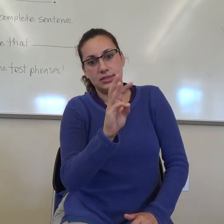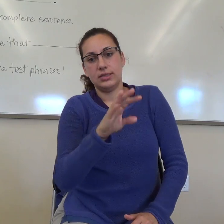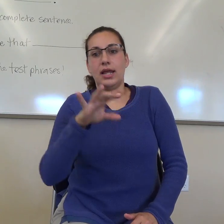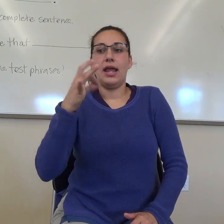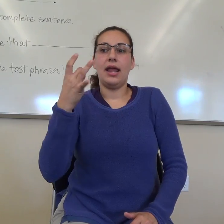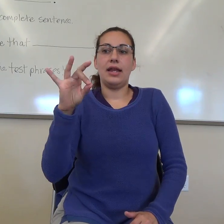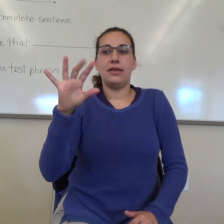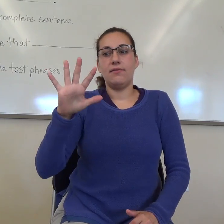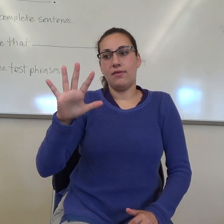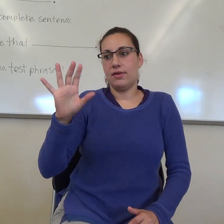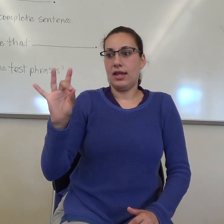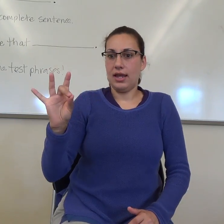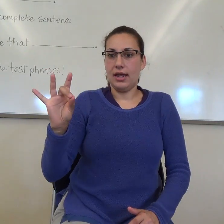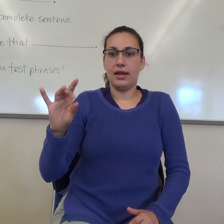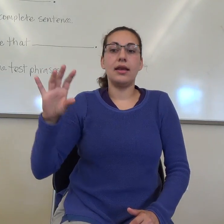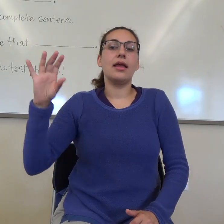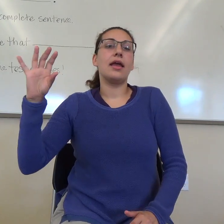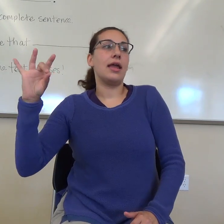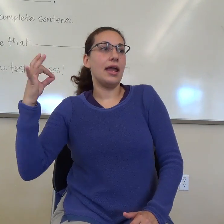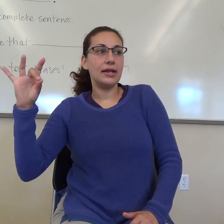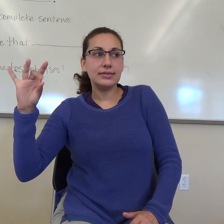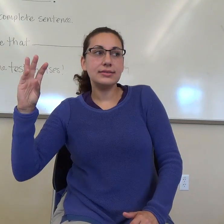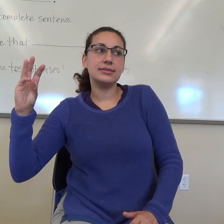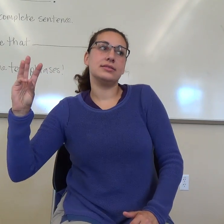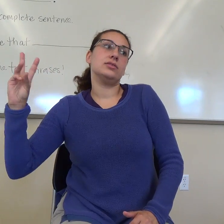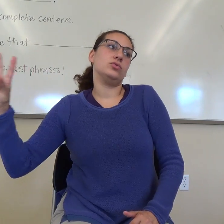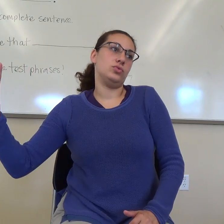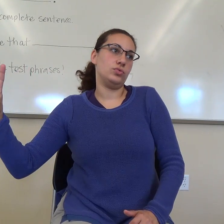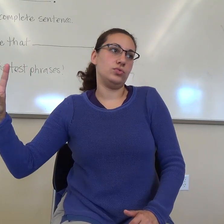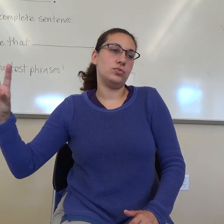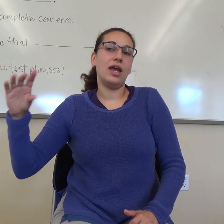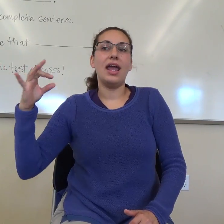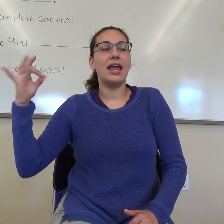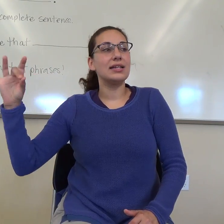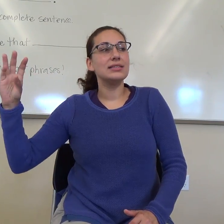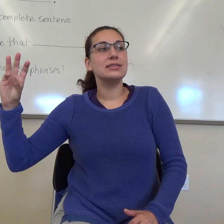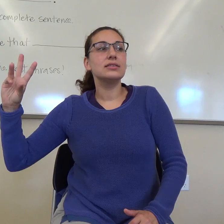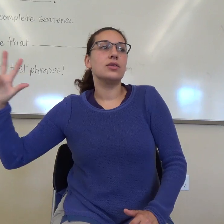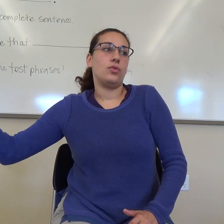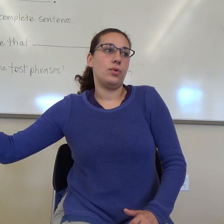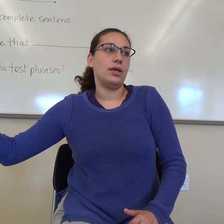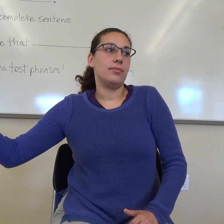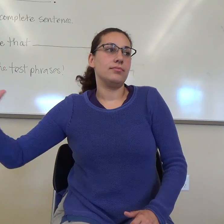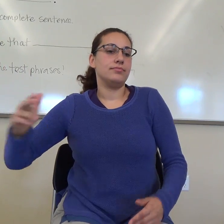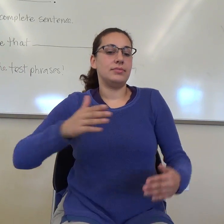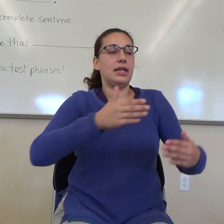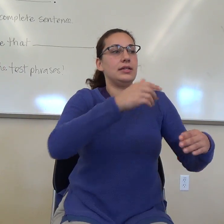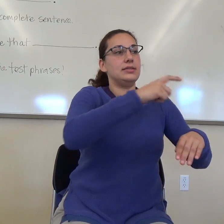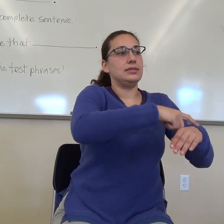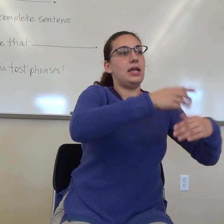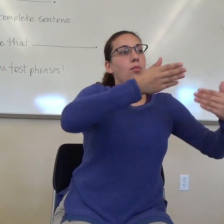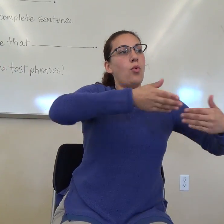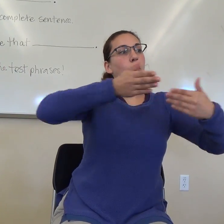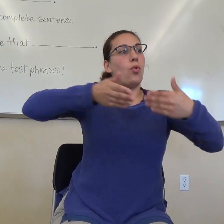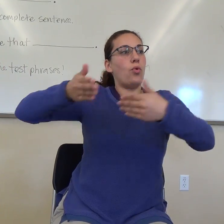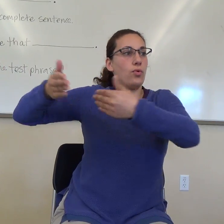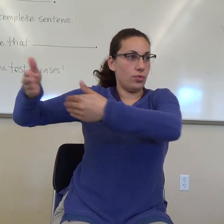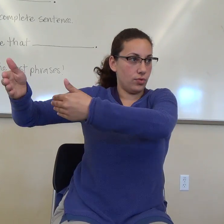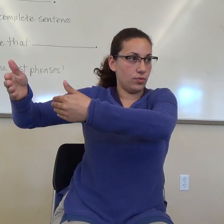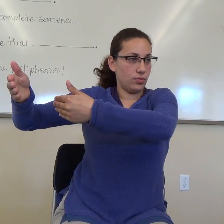1858, 1862, 1863. Okay, so there was a list of years, and a lot